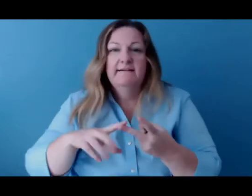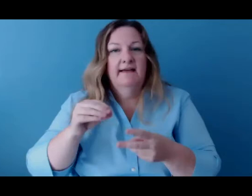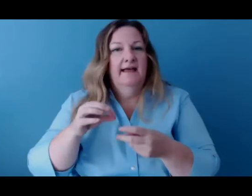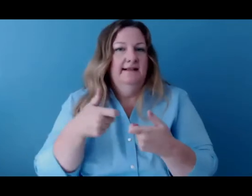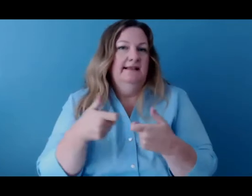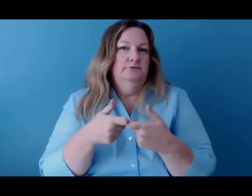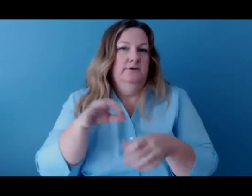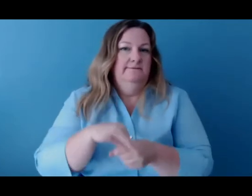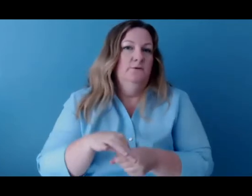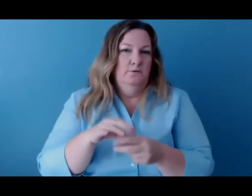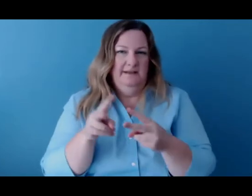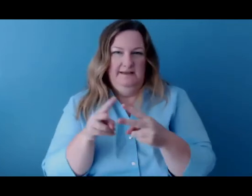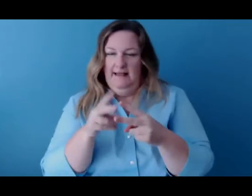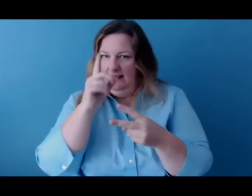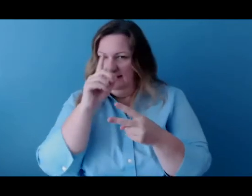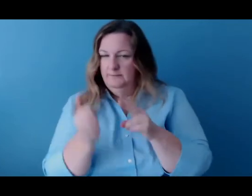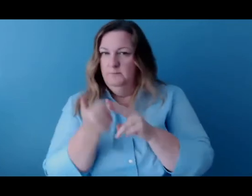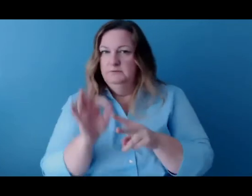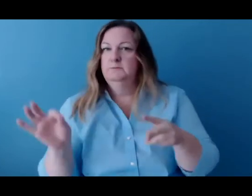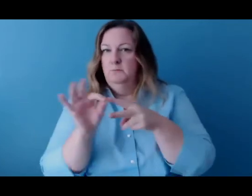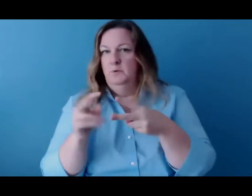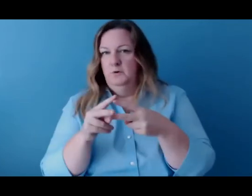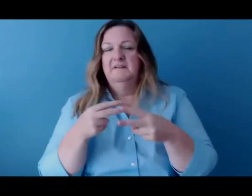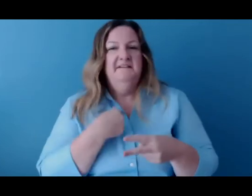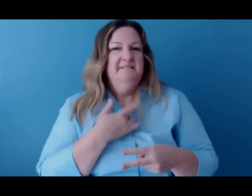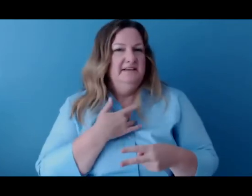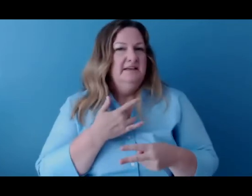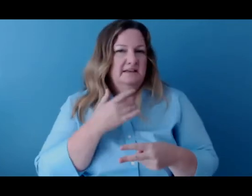to making sure that it's secure, and we can do that as a society.